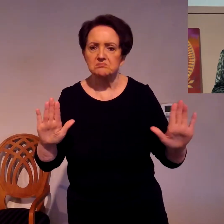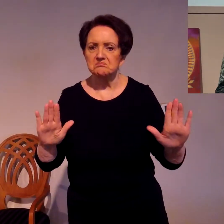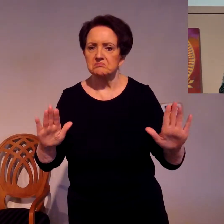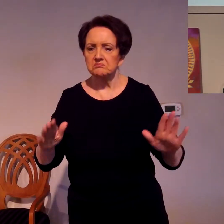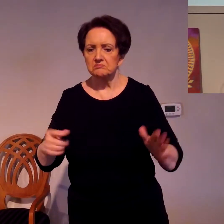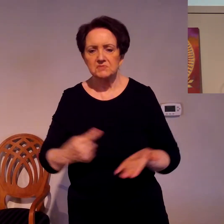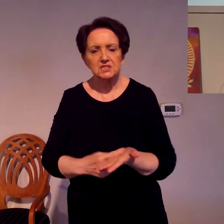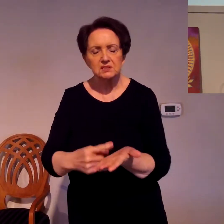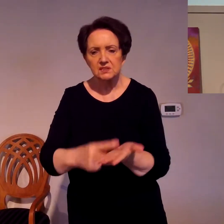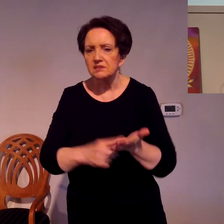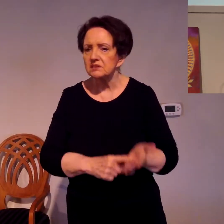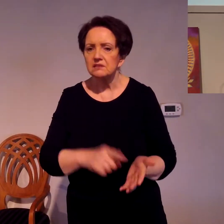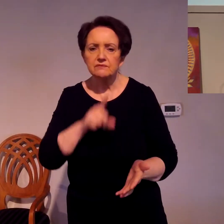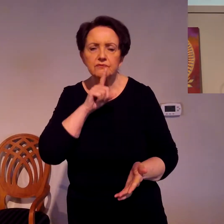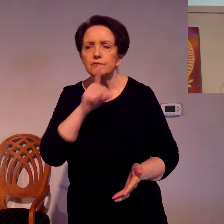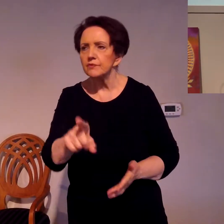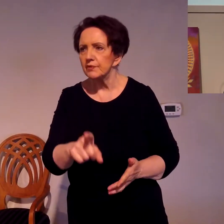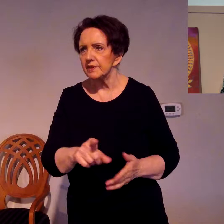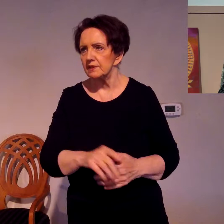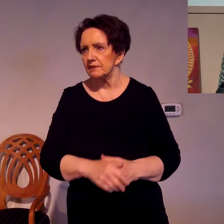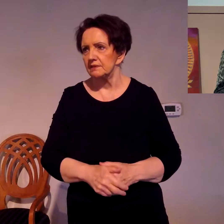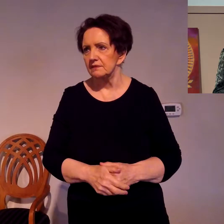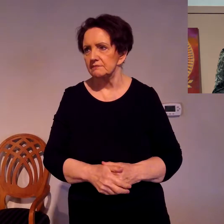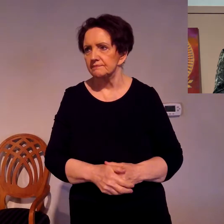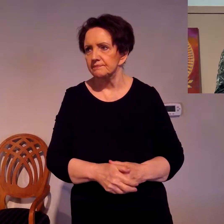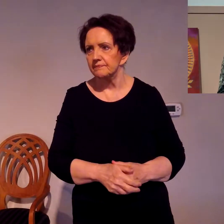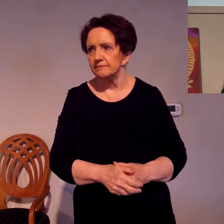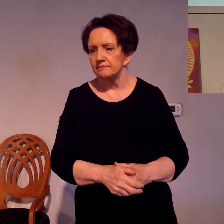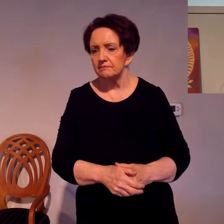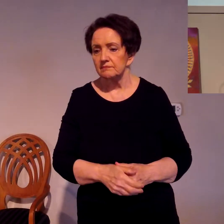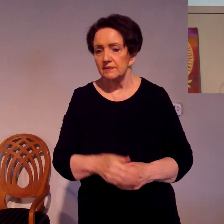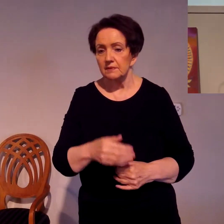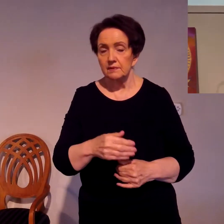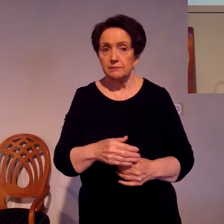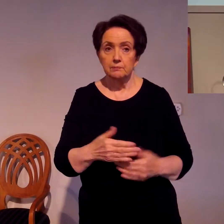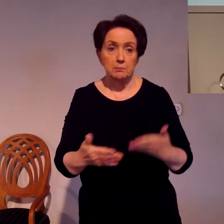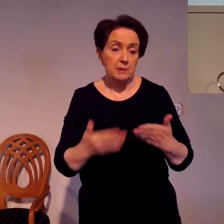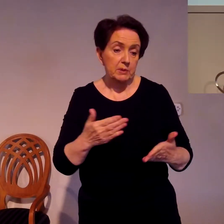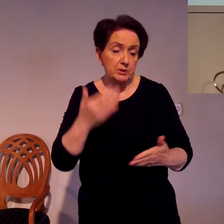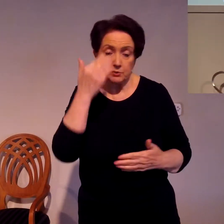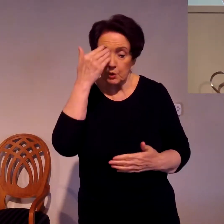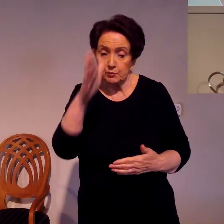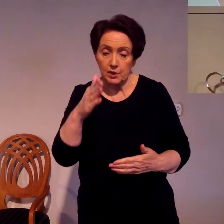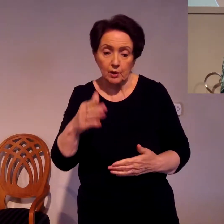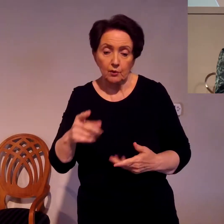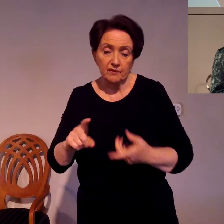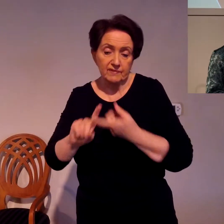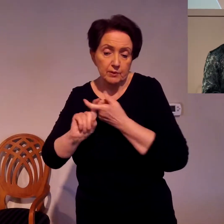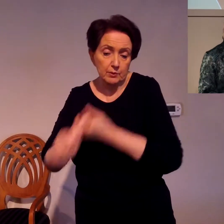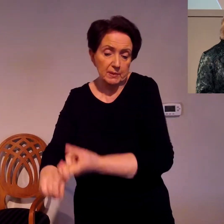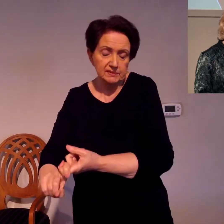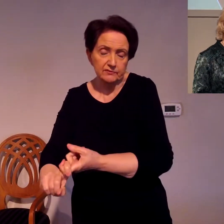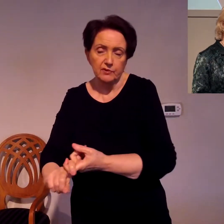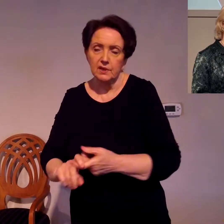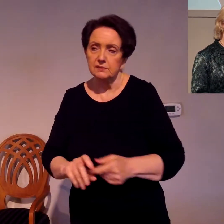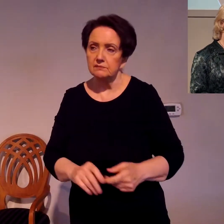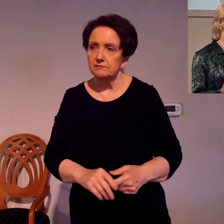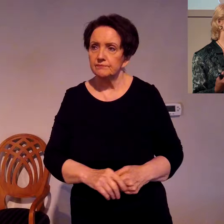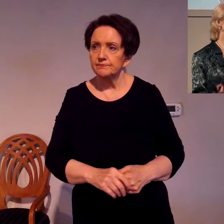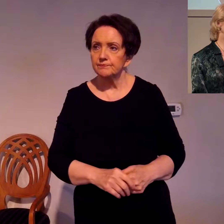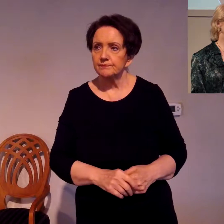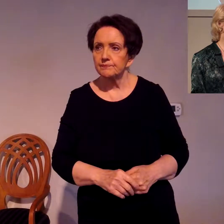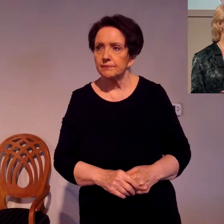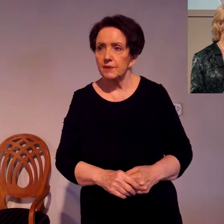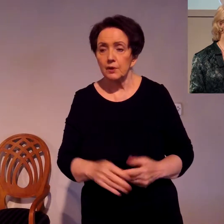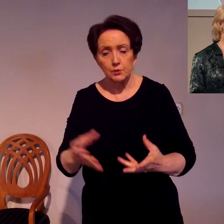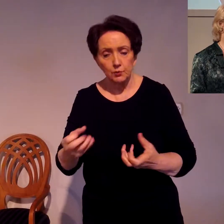is it to say to somebody that you don't know whether you're their best friend, but they're your best friend, and